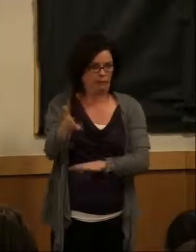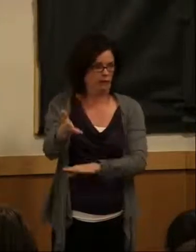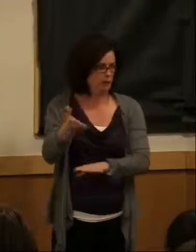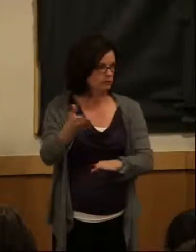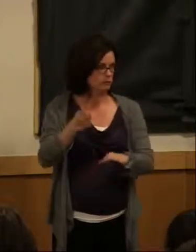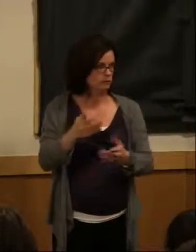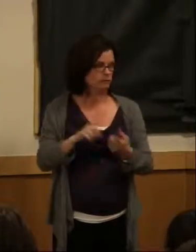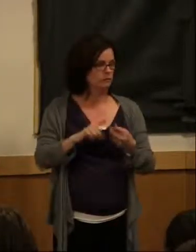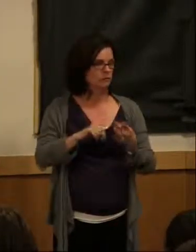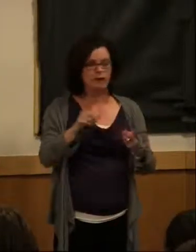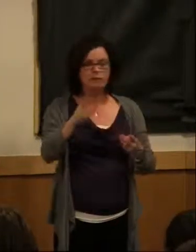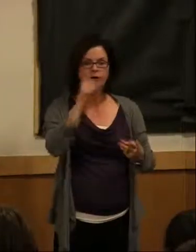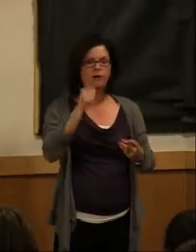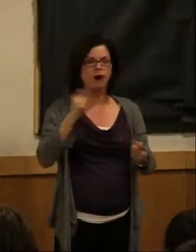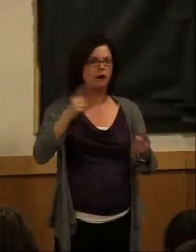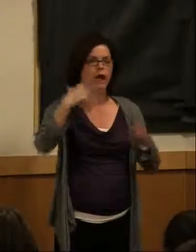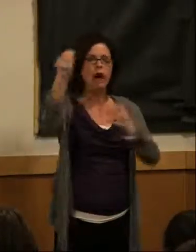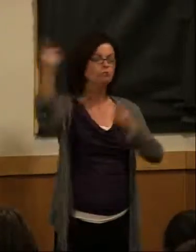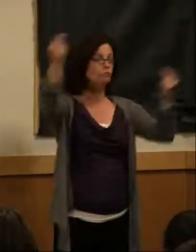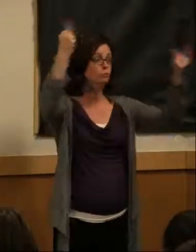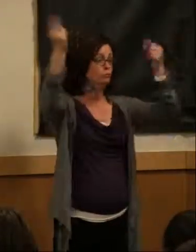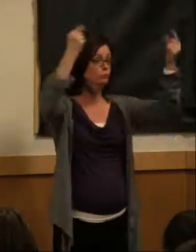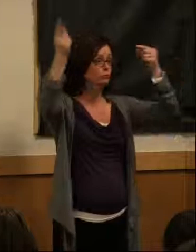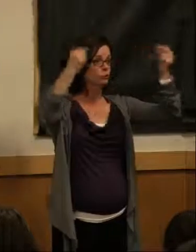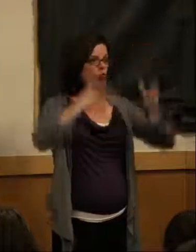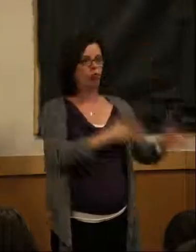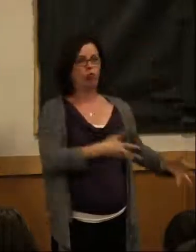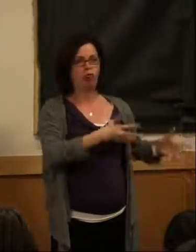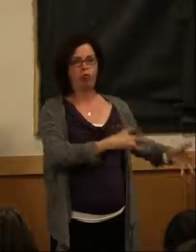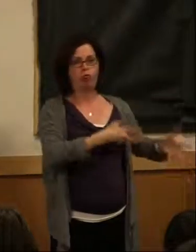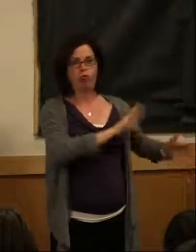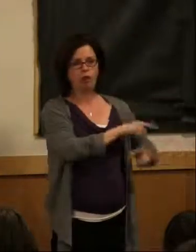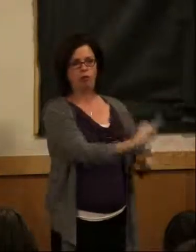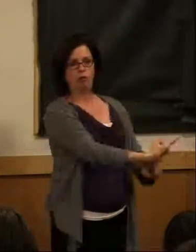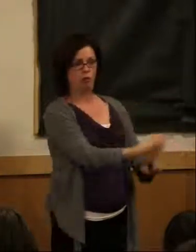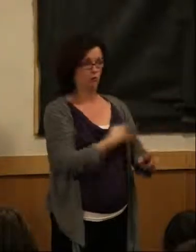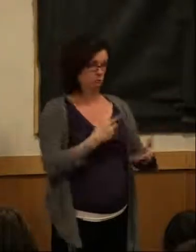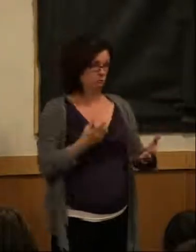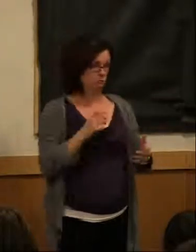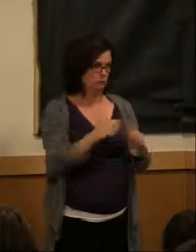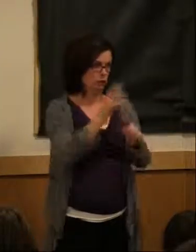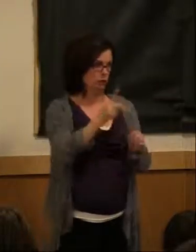and that they're not off running around and leaving the client at home by themselves.